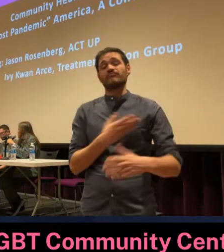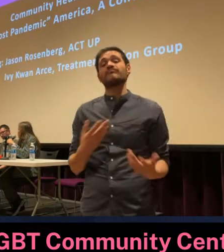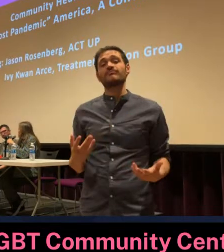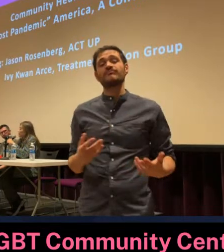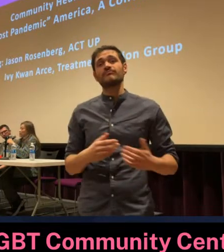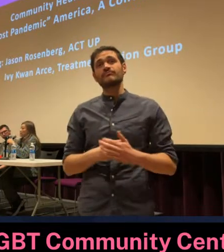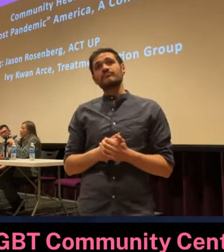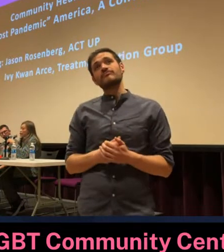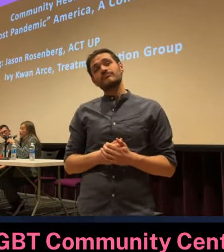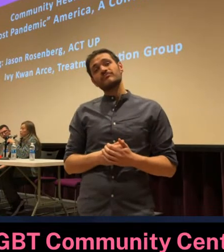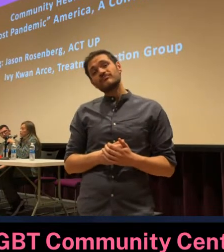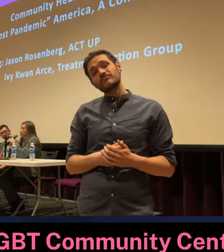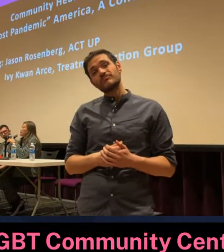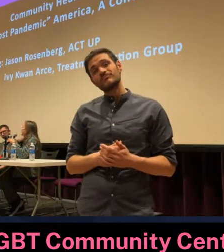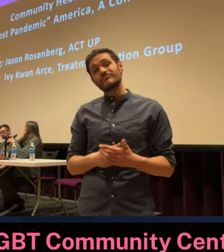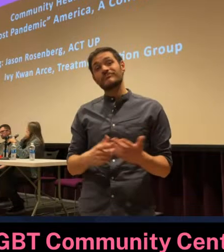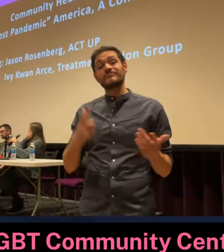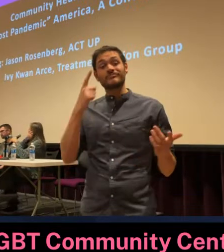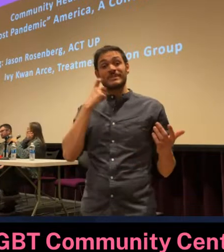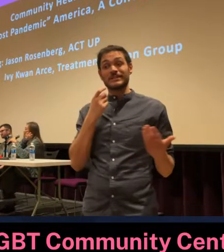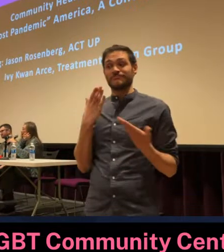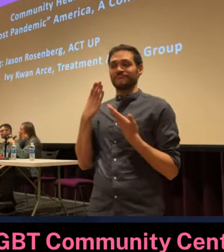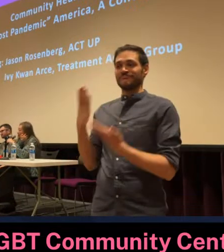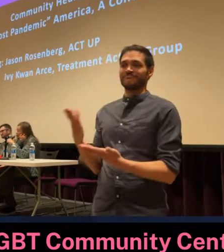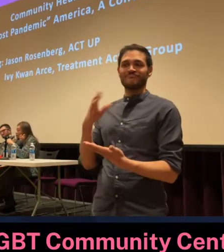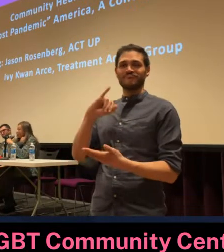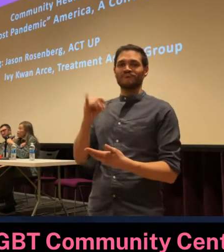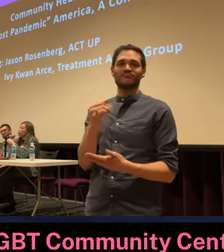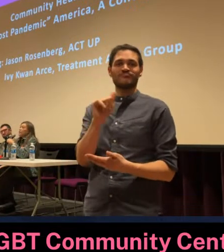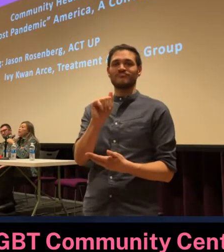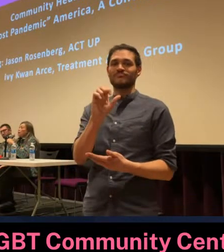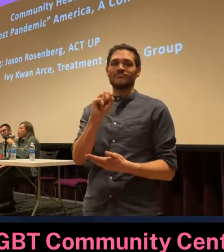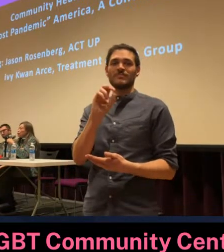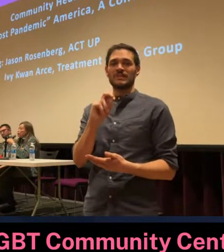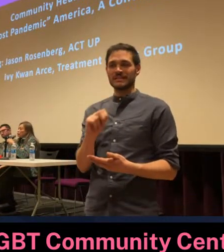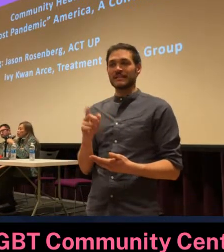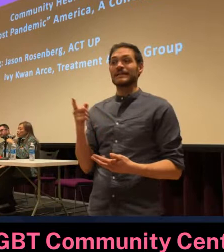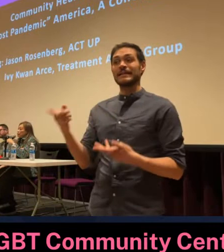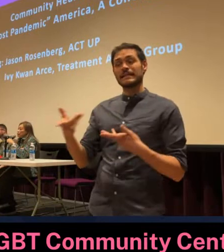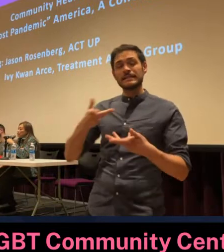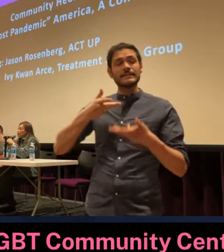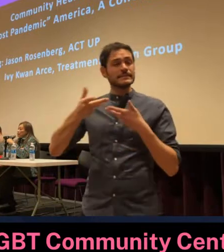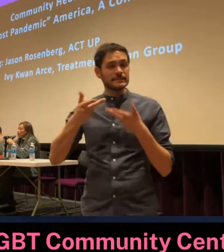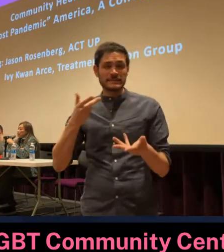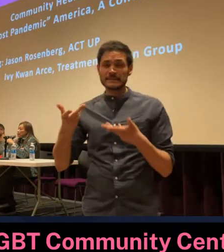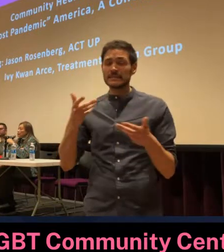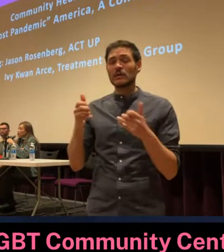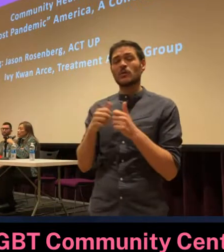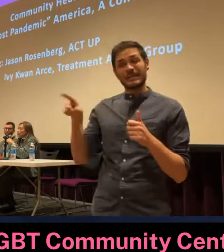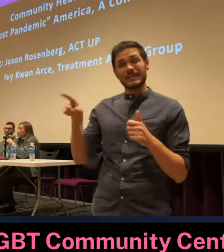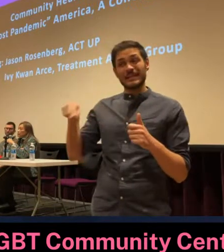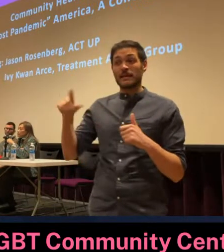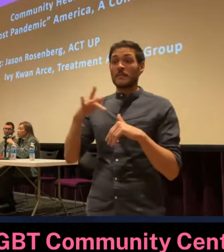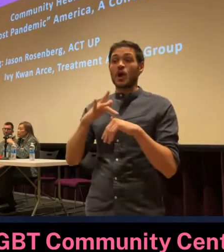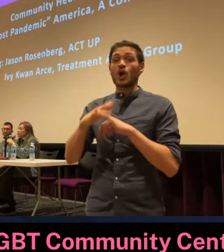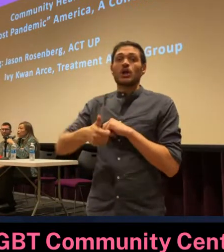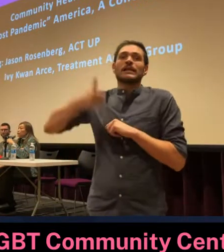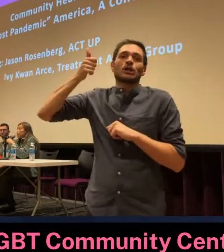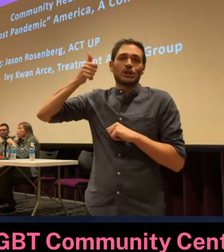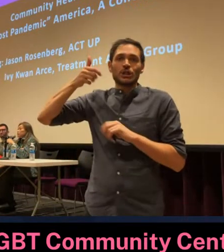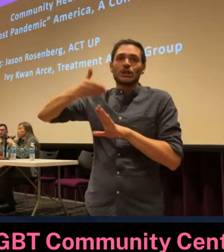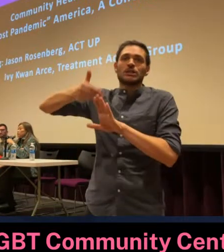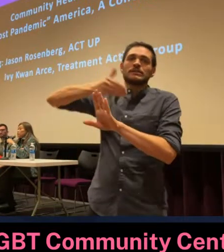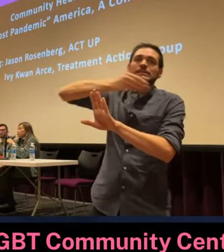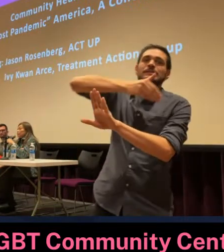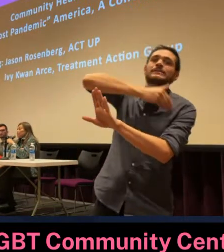because Jason had to engage with them a lot earlier, and so